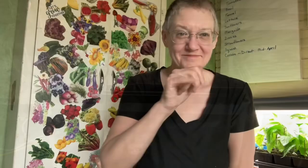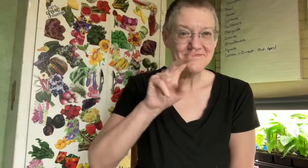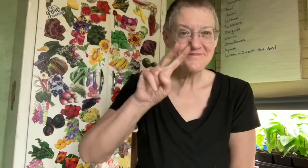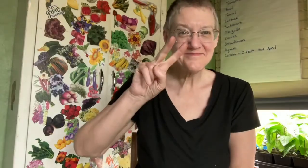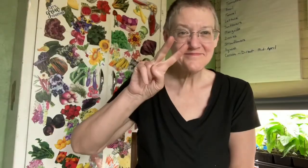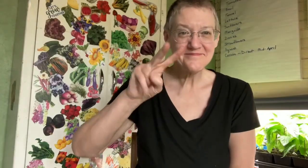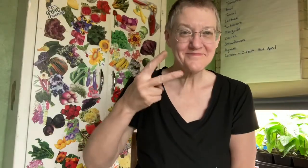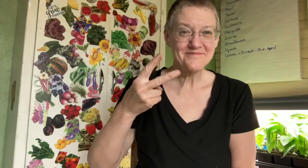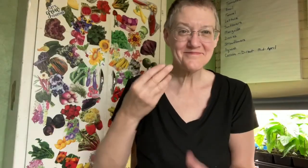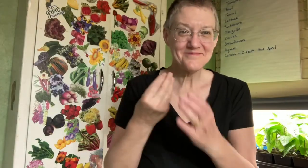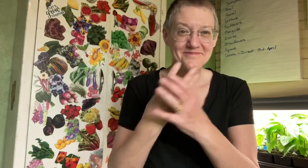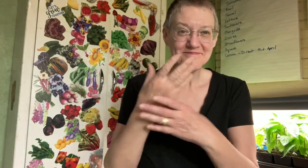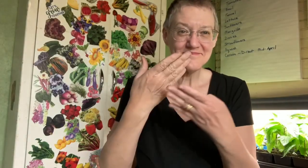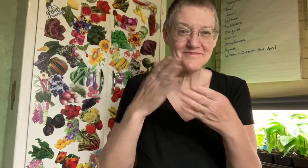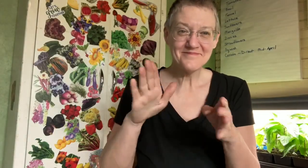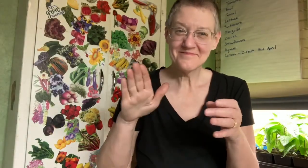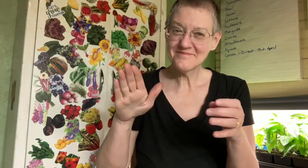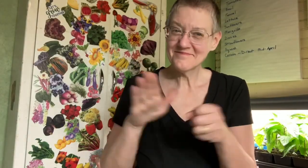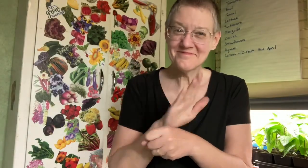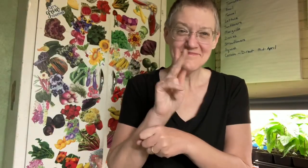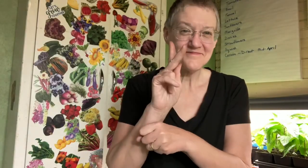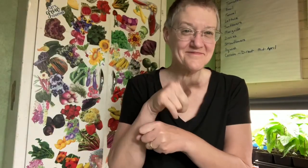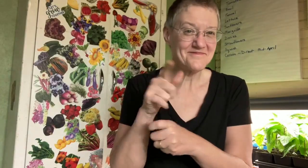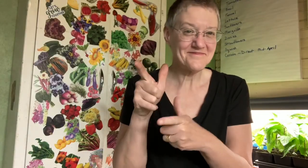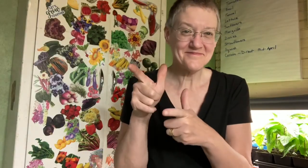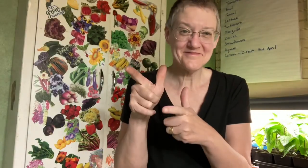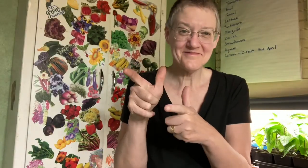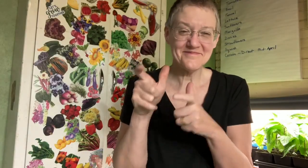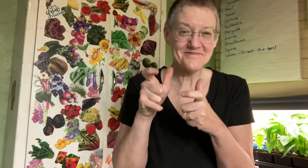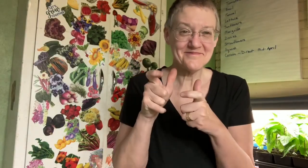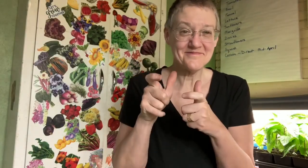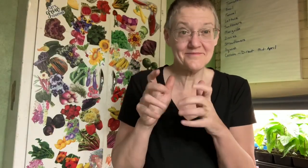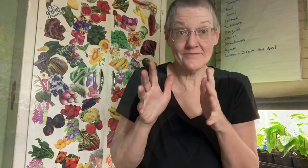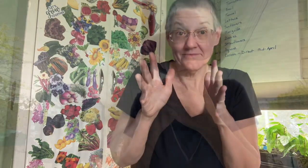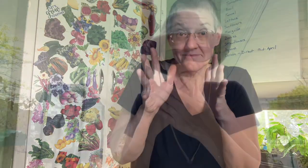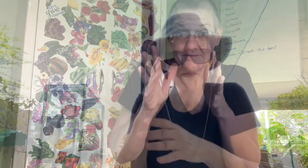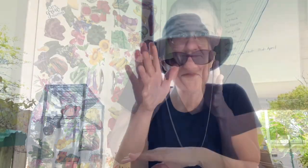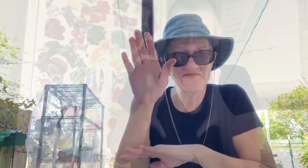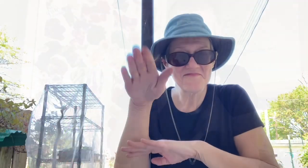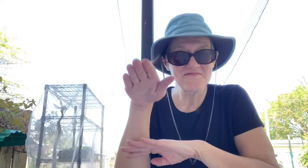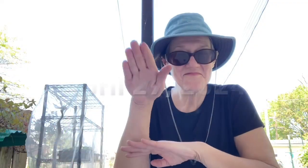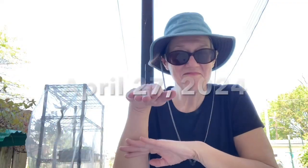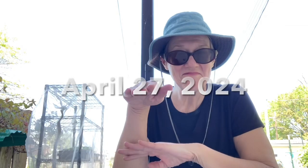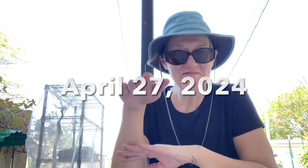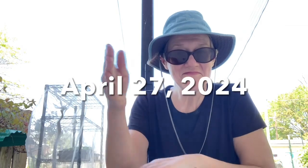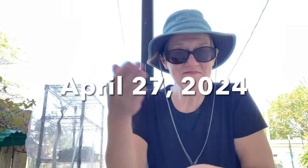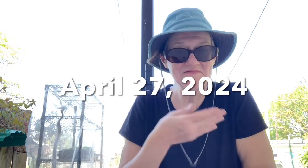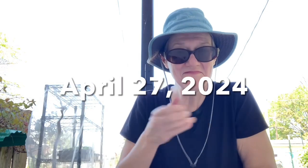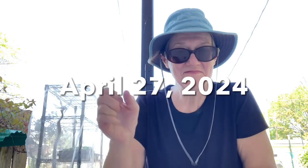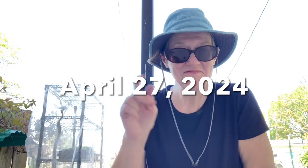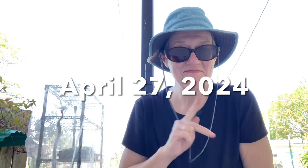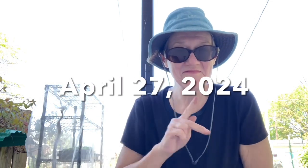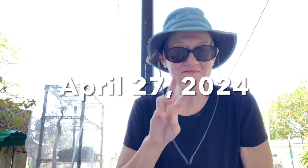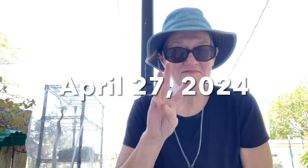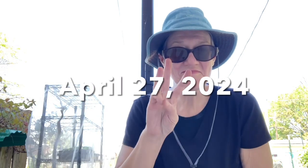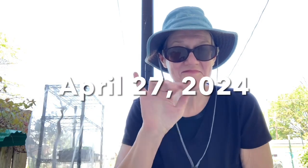That second grow room, it is filling up fast. Good afternoon and welcome back